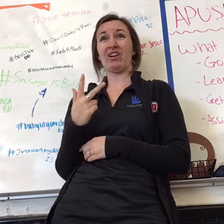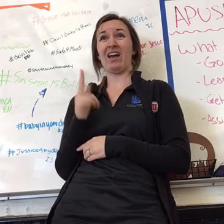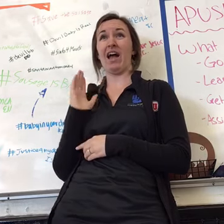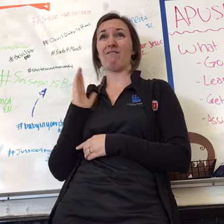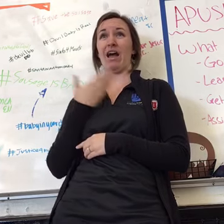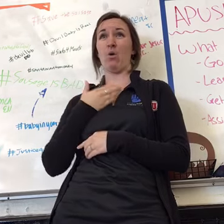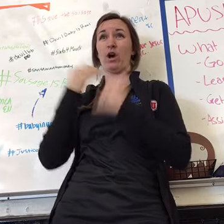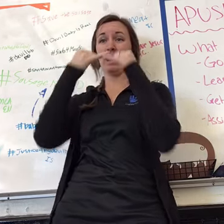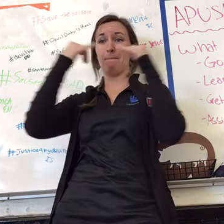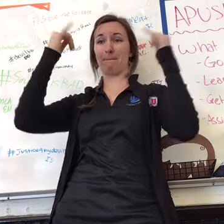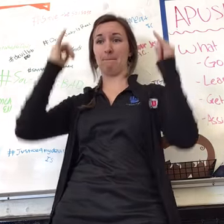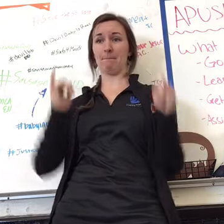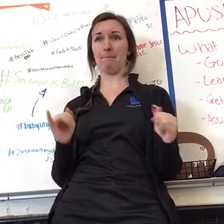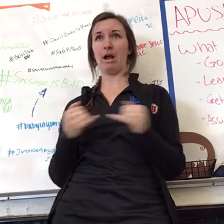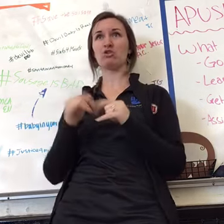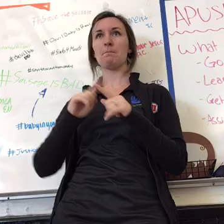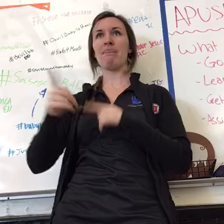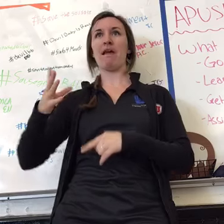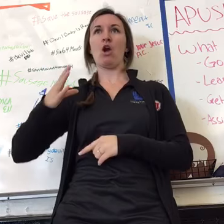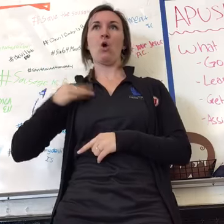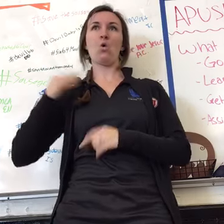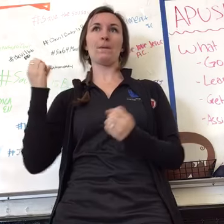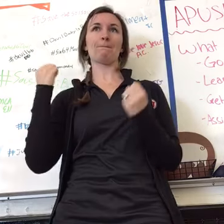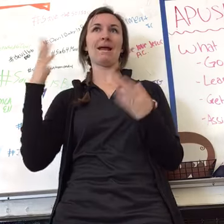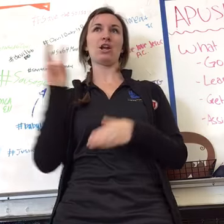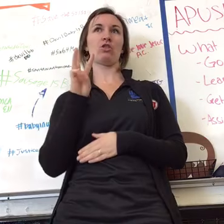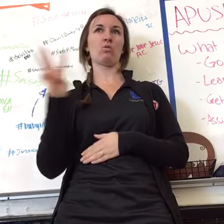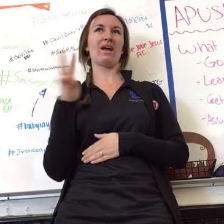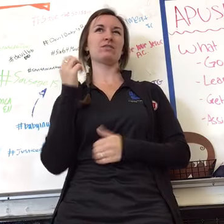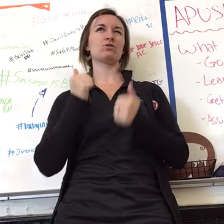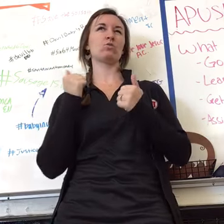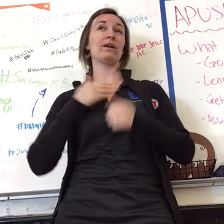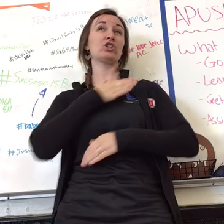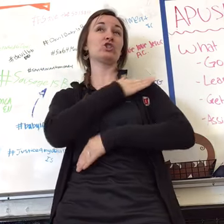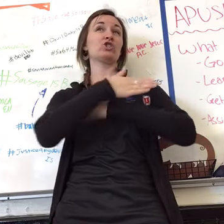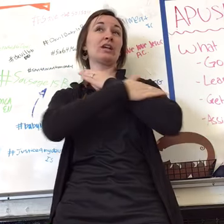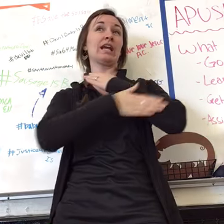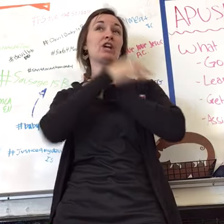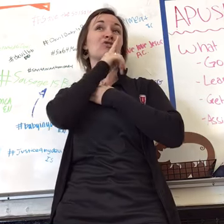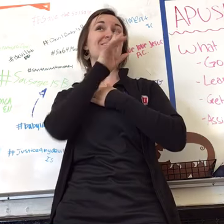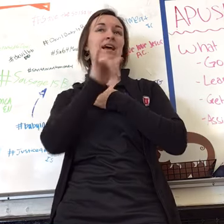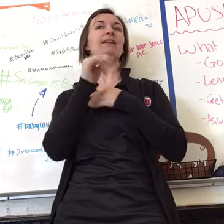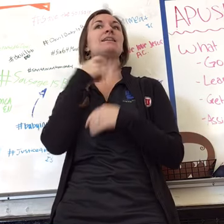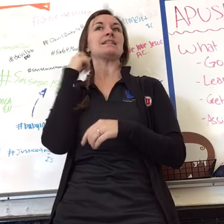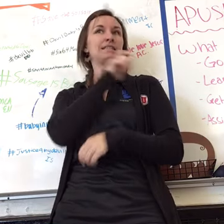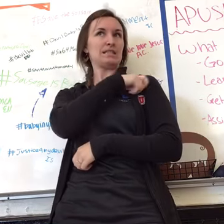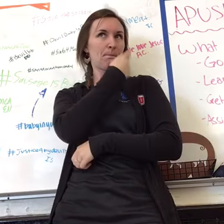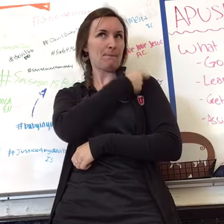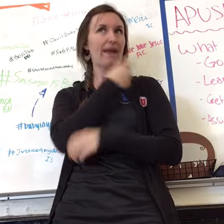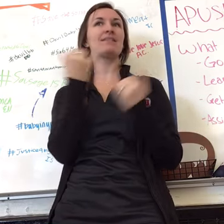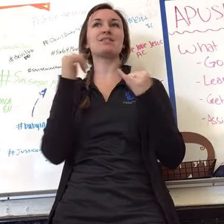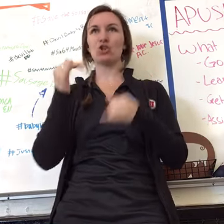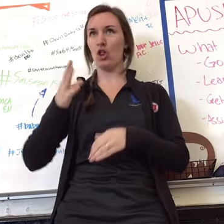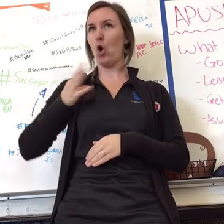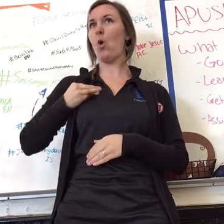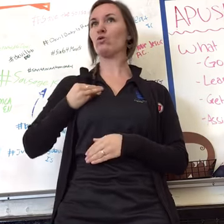they own about a third of it on the west coast. What country is that? Spain. Okay? France basically has lost everything at this